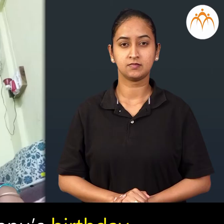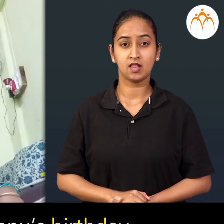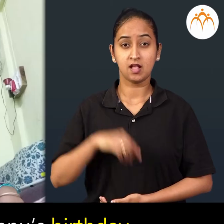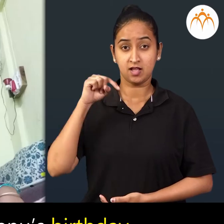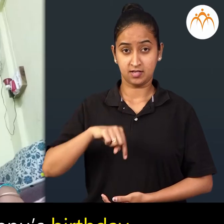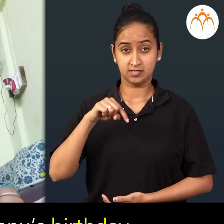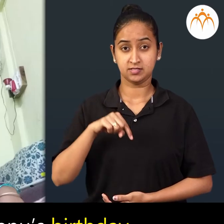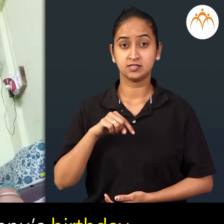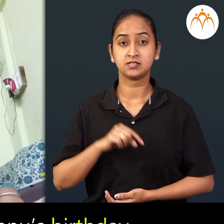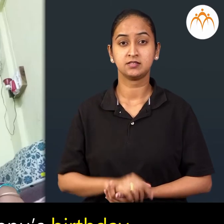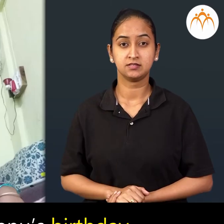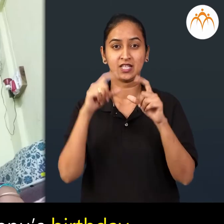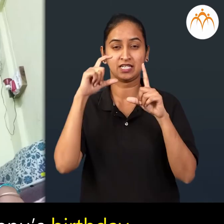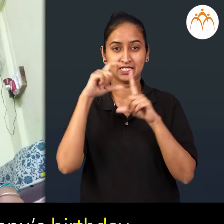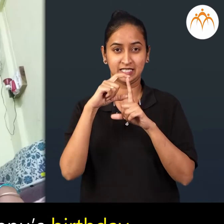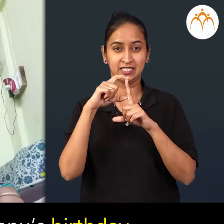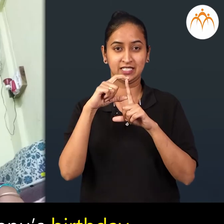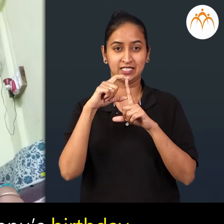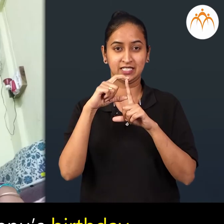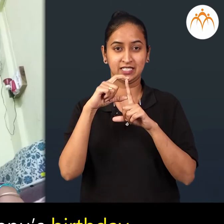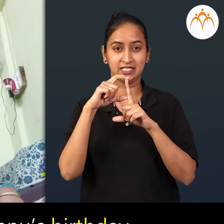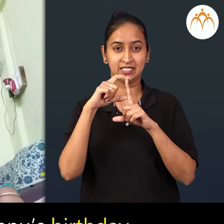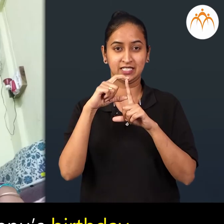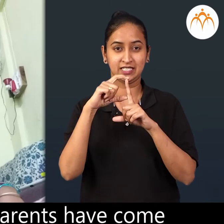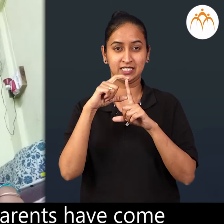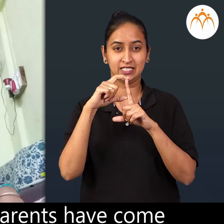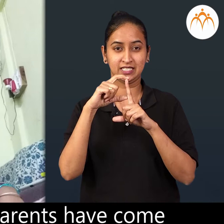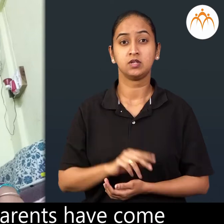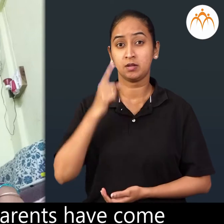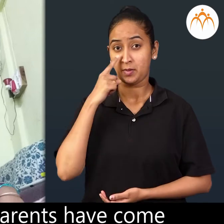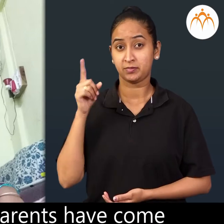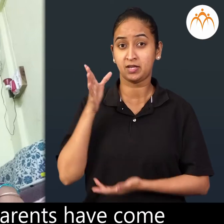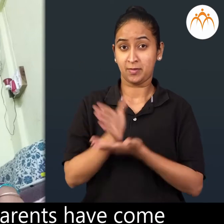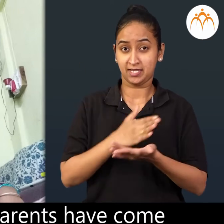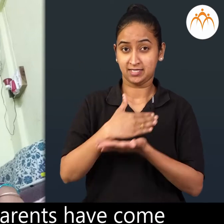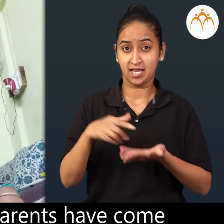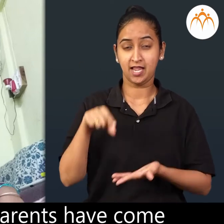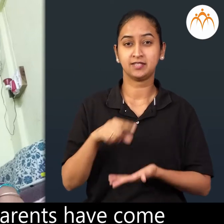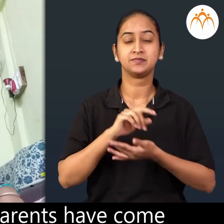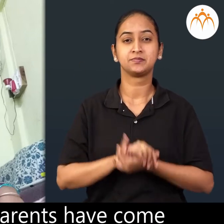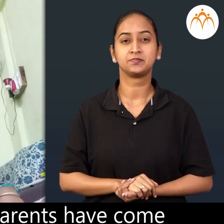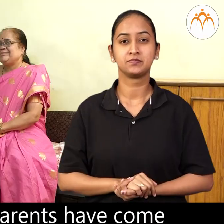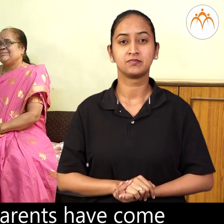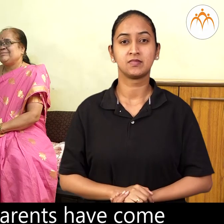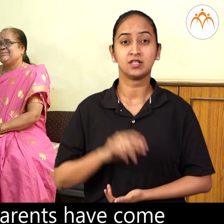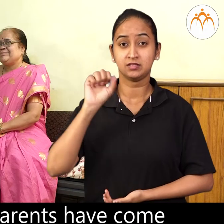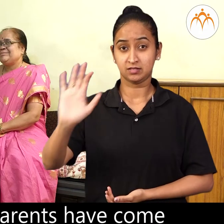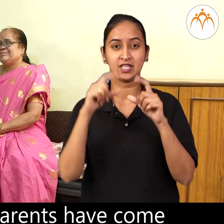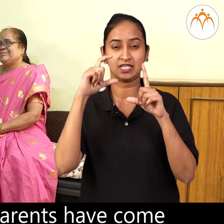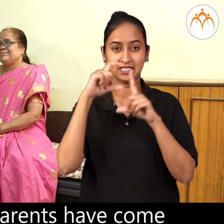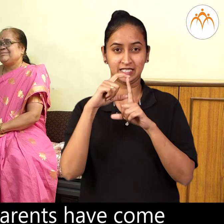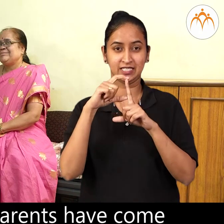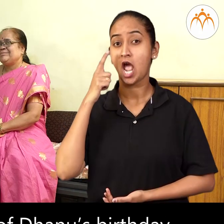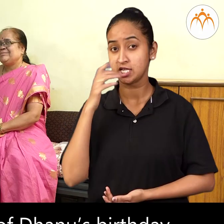Today is Dhanu's birthday. Dhanu's grandparents have come home for the